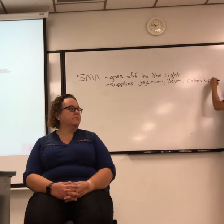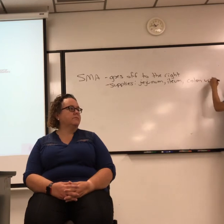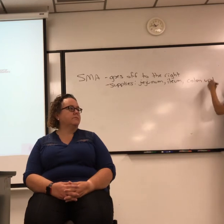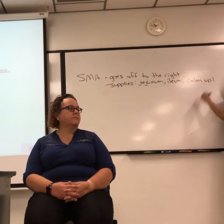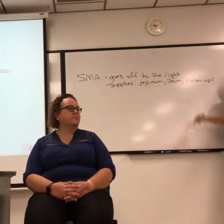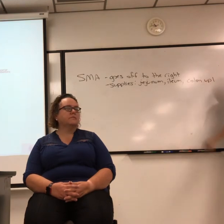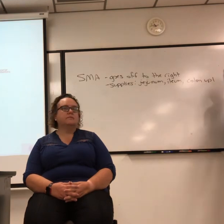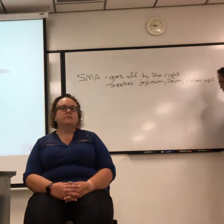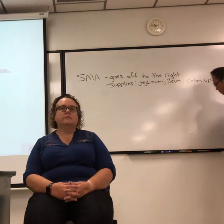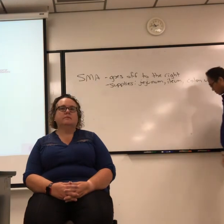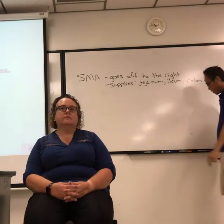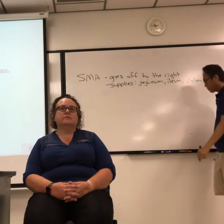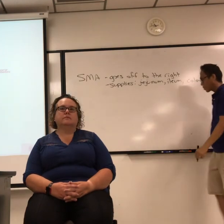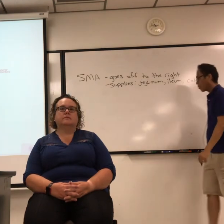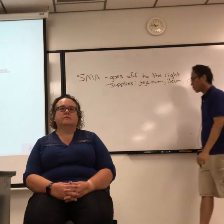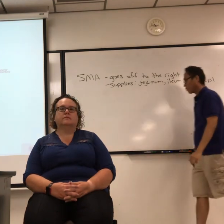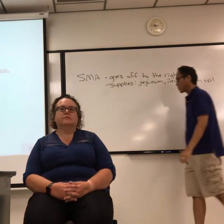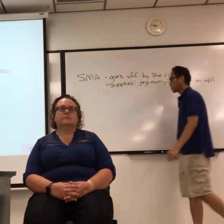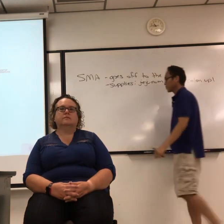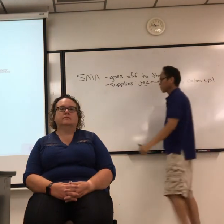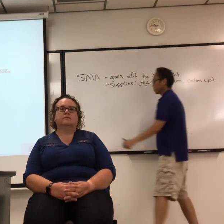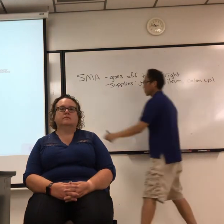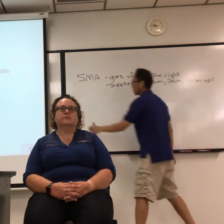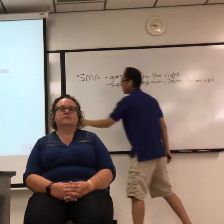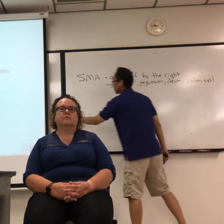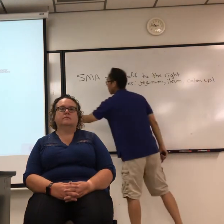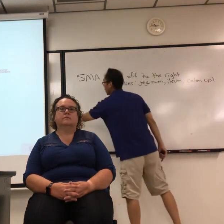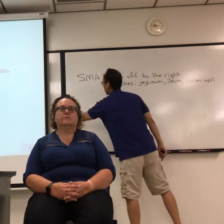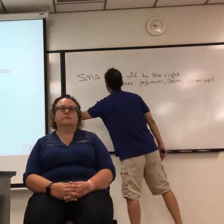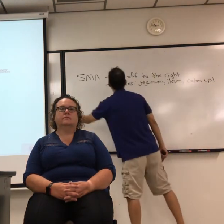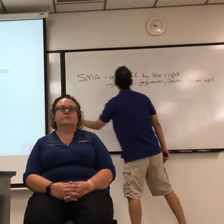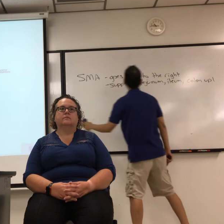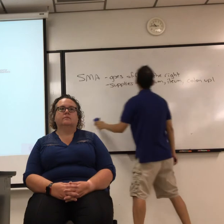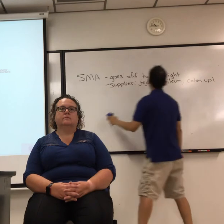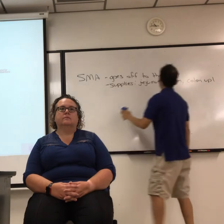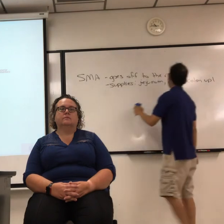up to left colon flexure.